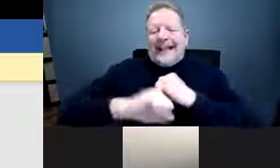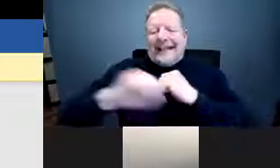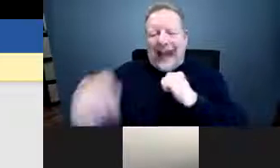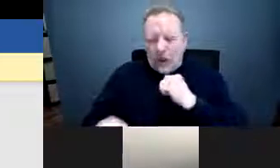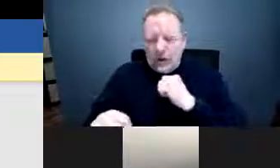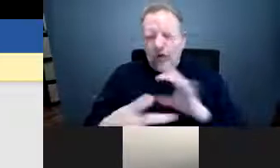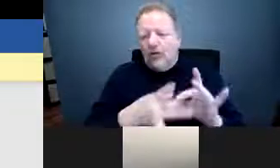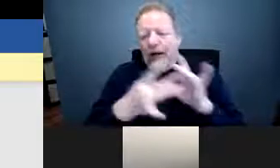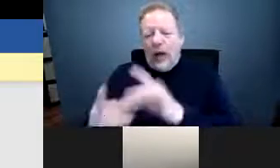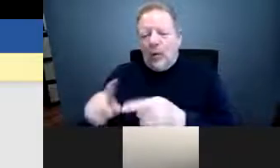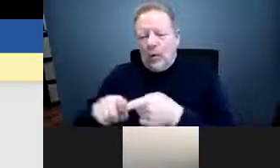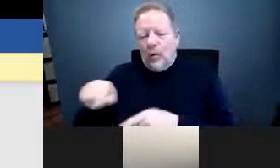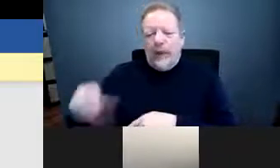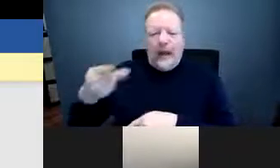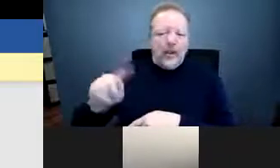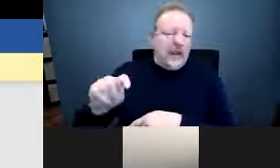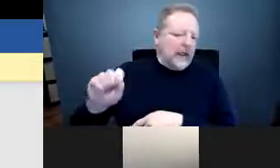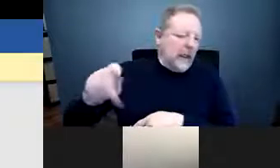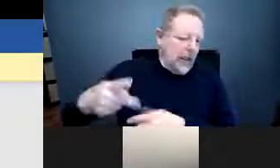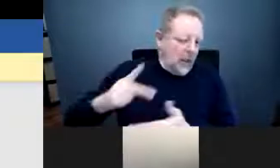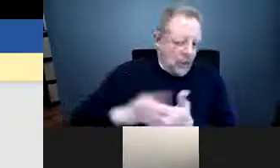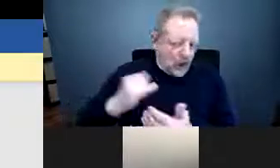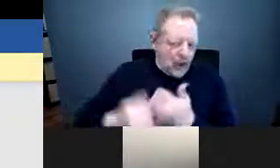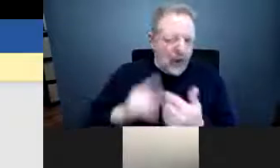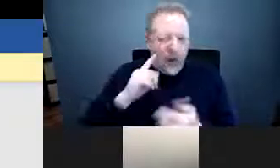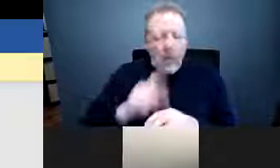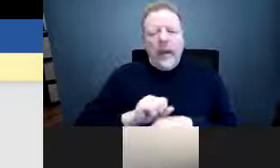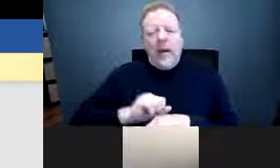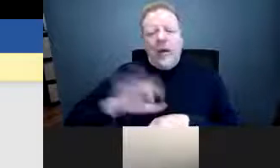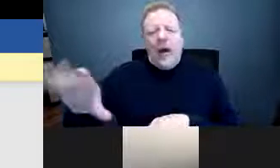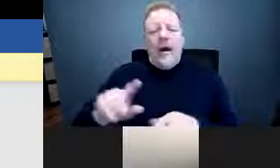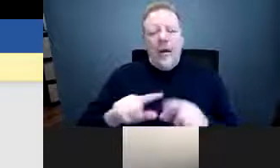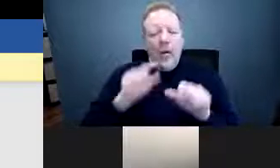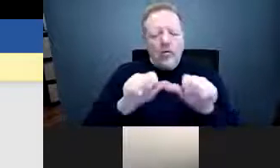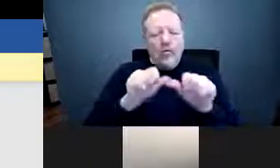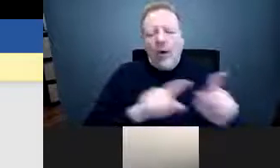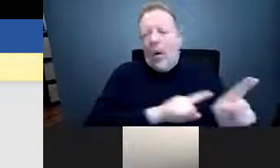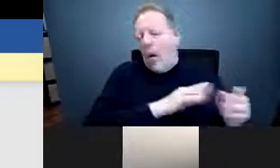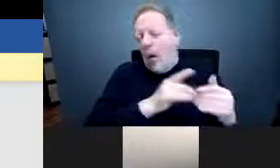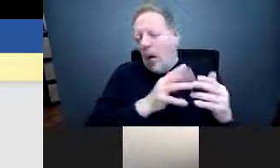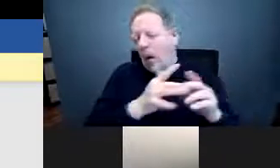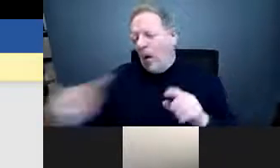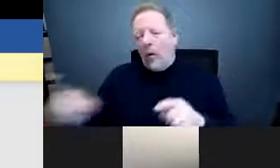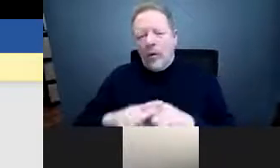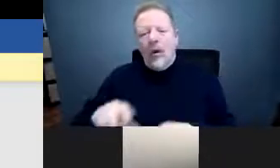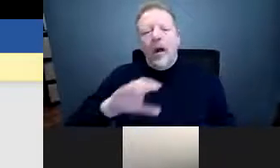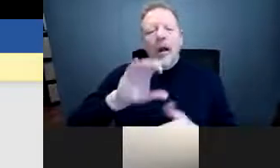project that can go out to the end of calendar year 2023 with the current